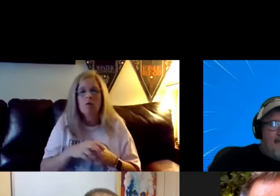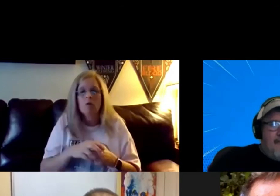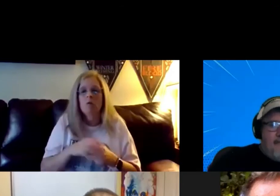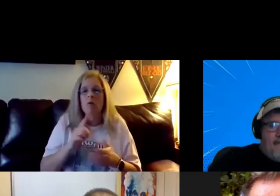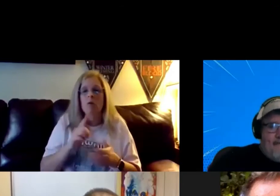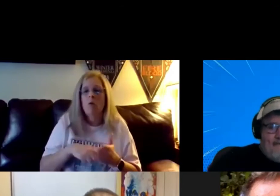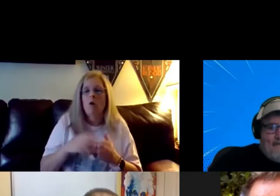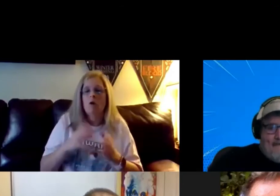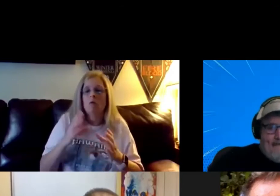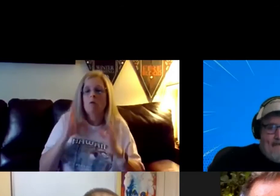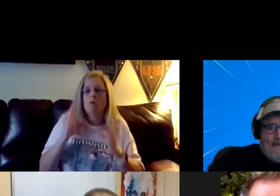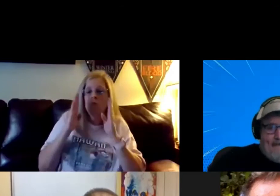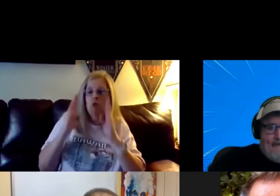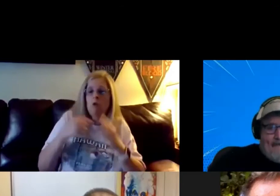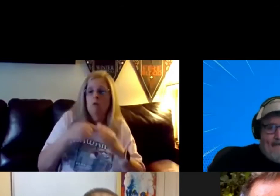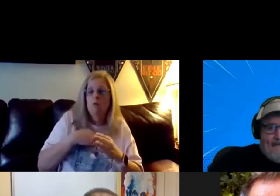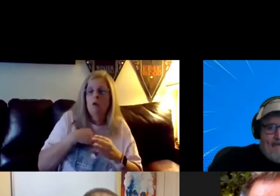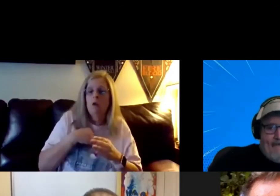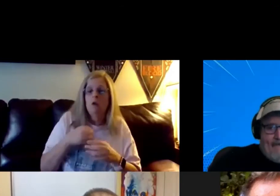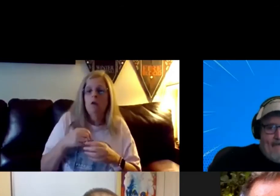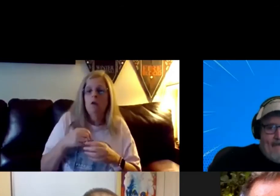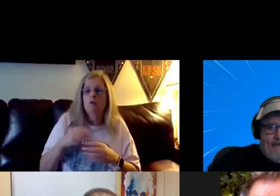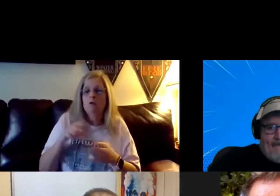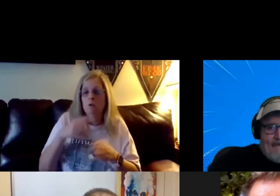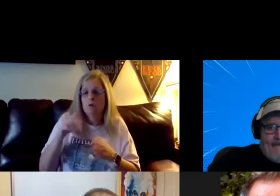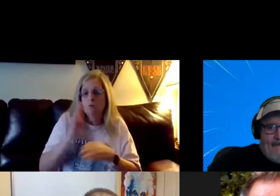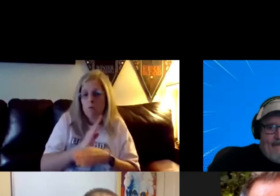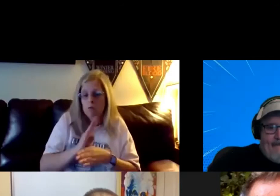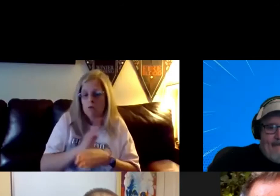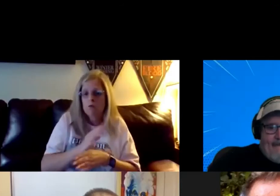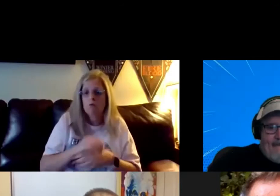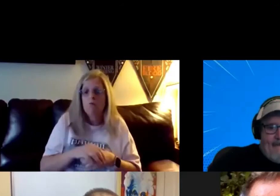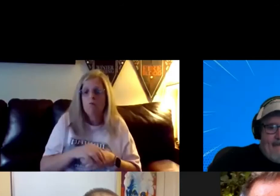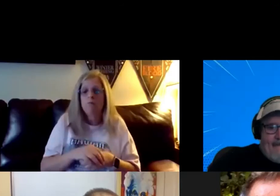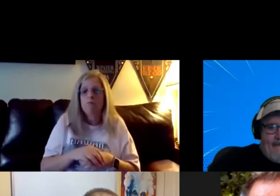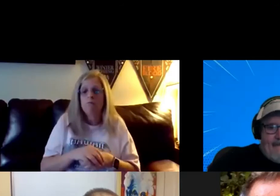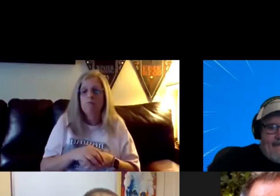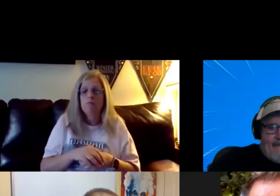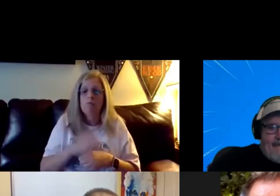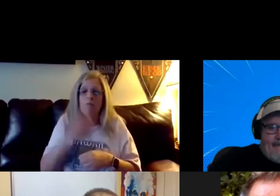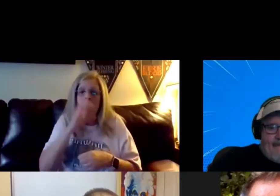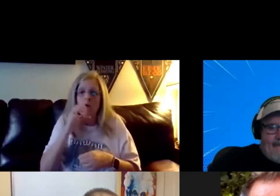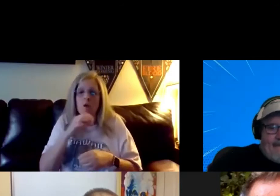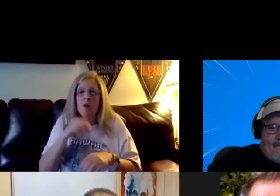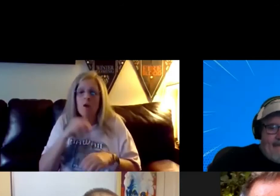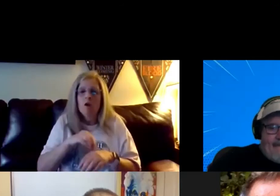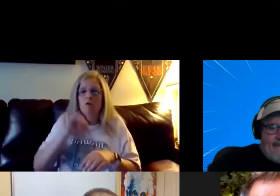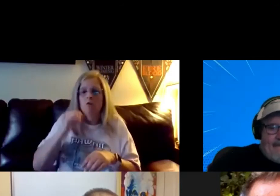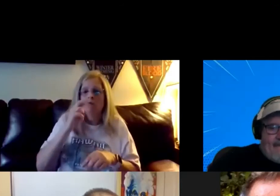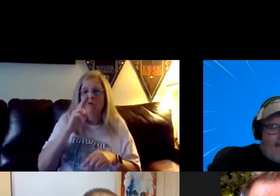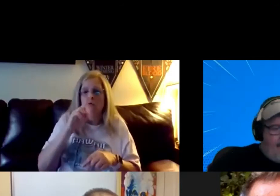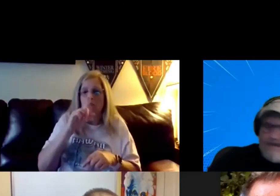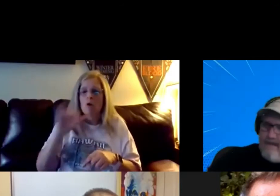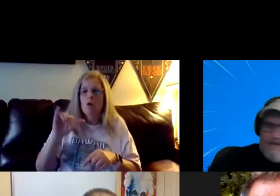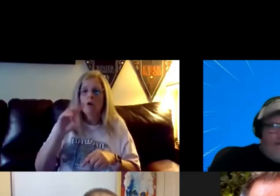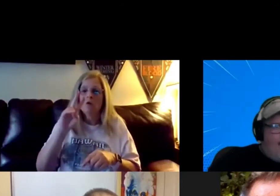to this particular business, of course, initially, I looked at it in July of